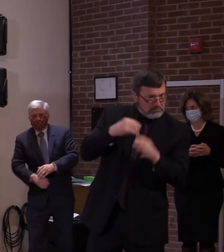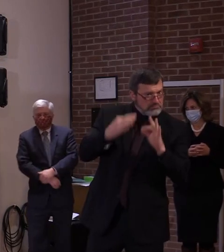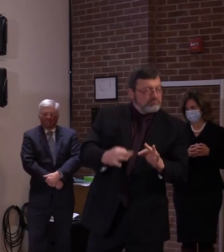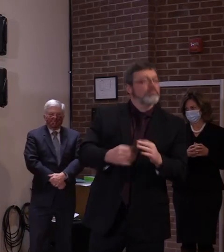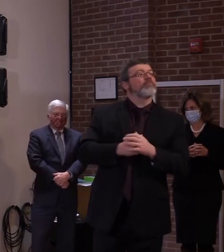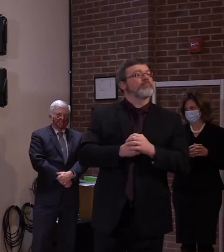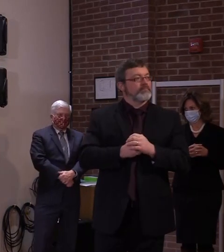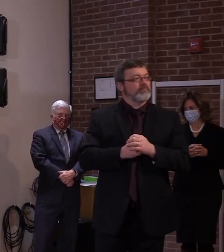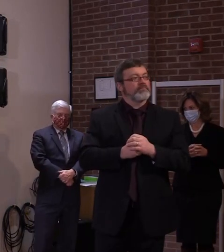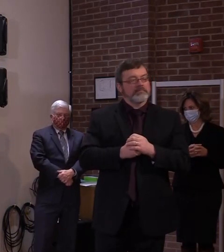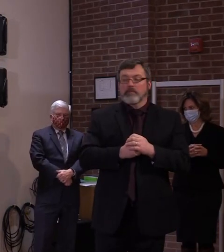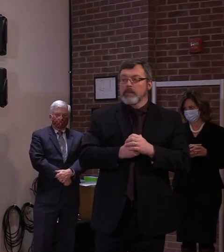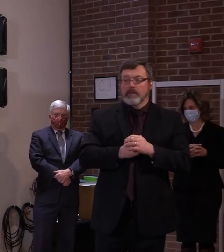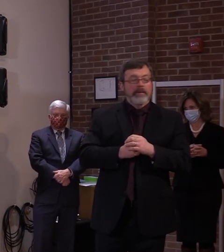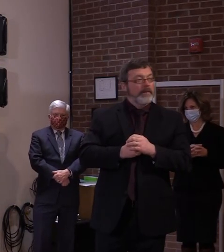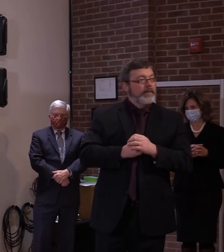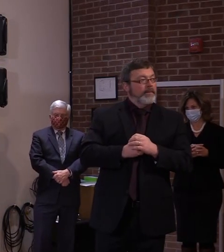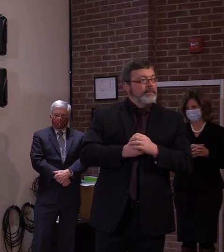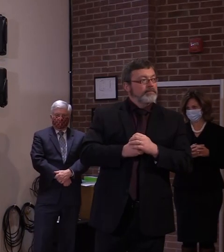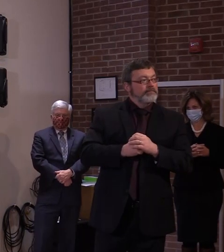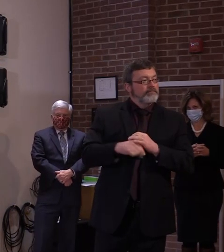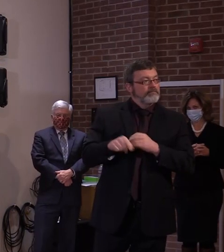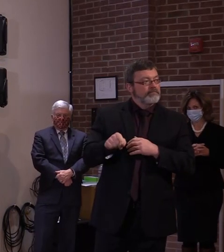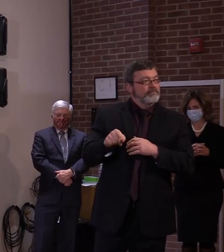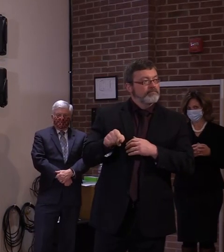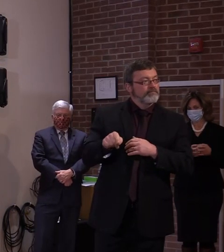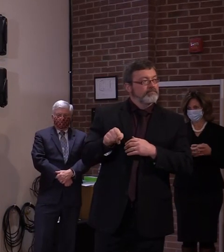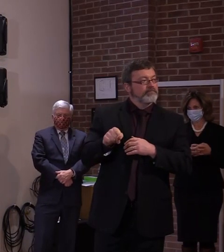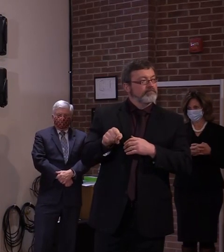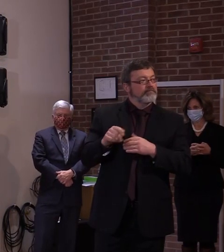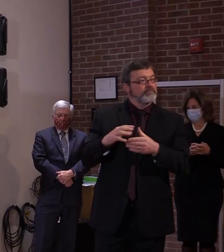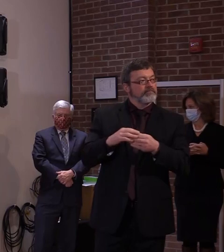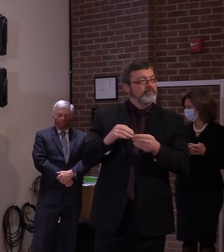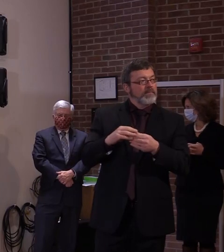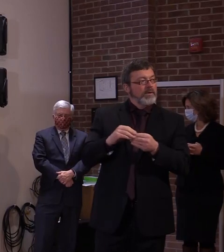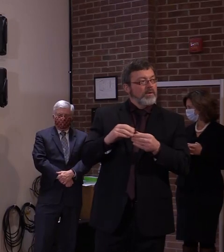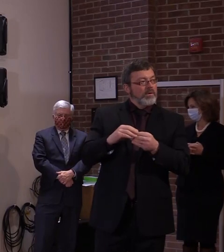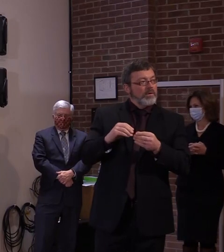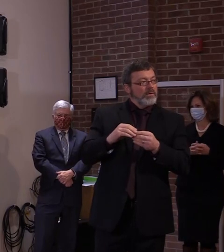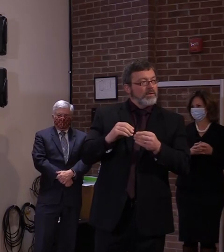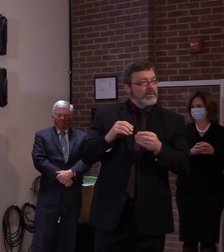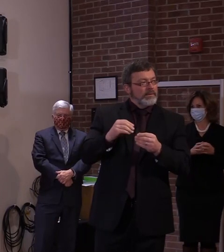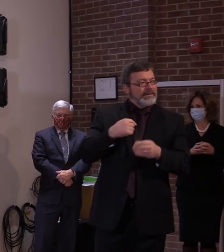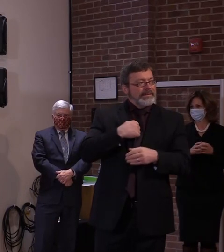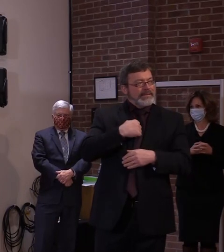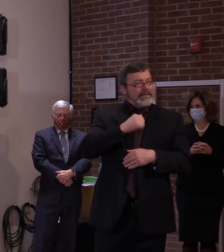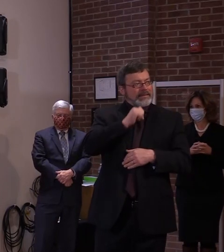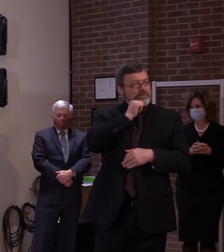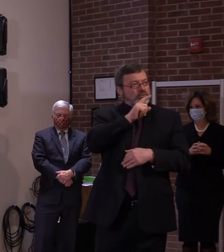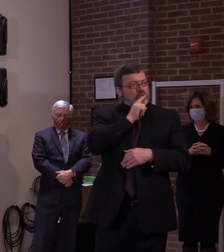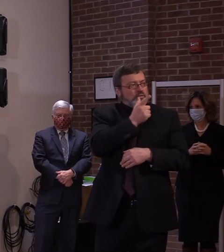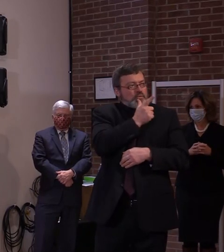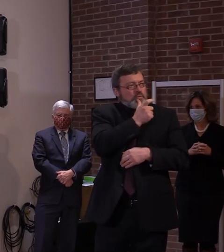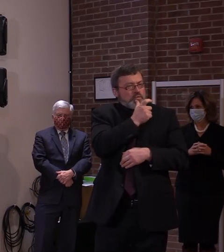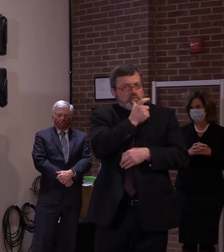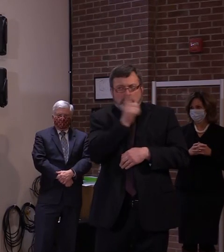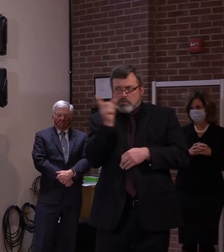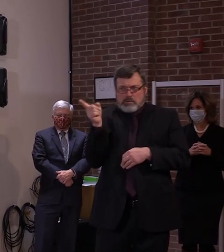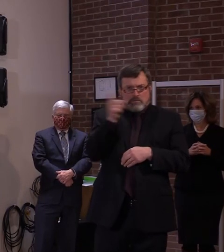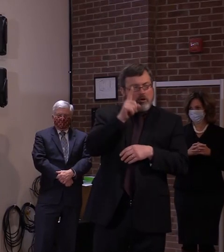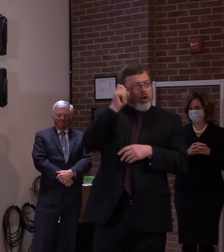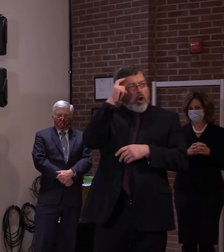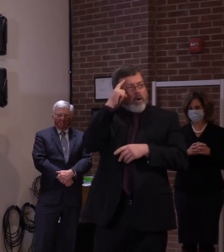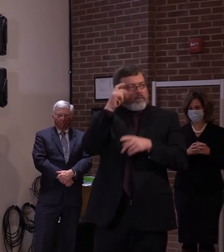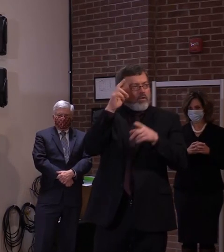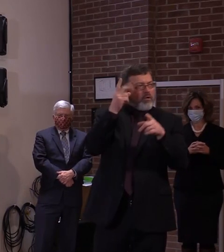Okay, I guess I'm batting cleanup. I have a practical question for maybe it's Dr. Levine or Secretary Smith on the tests that are going to be